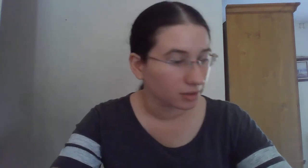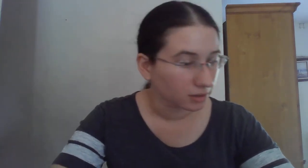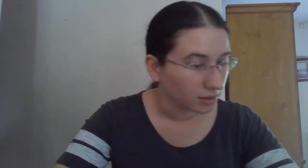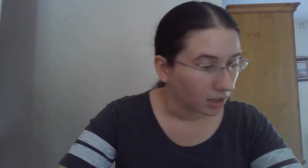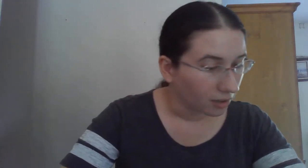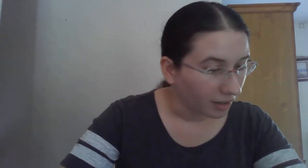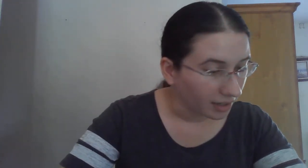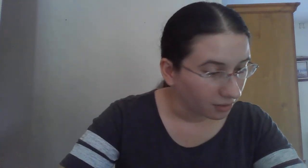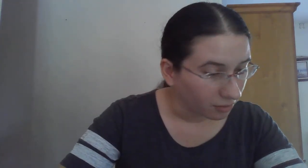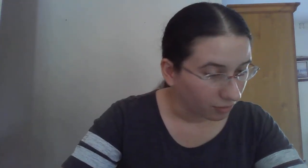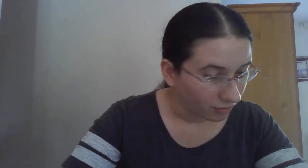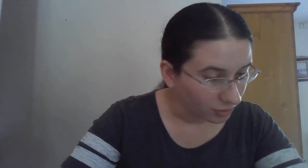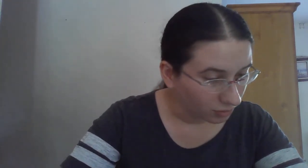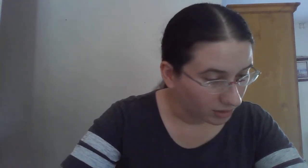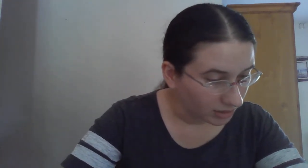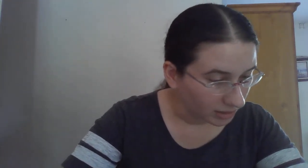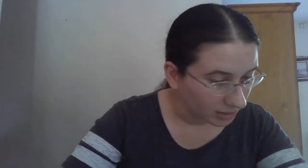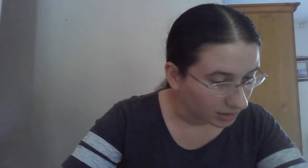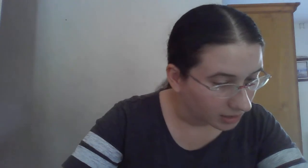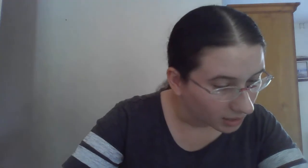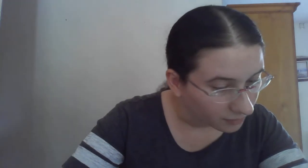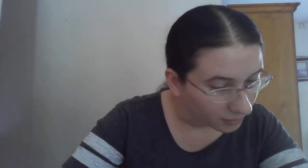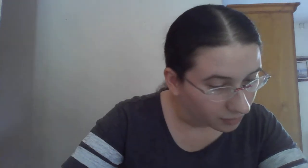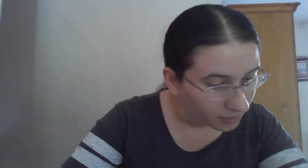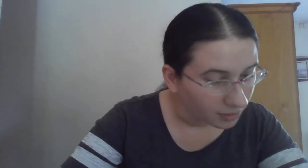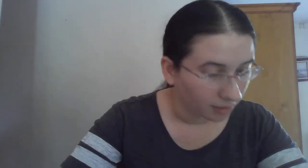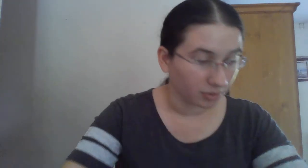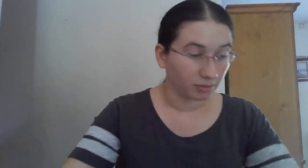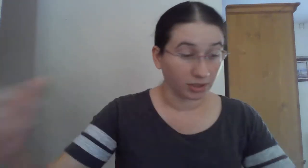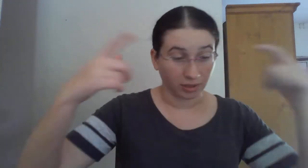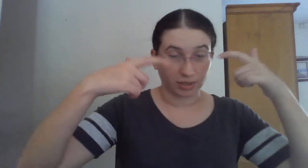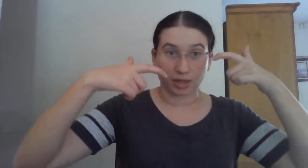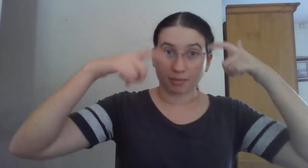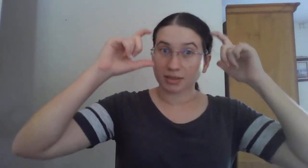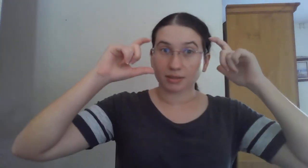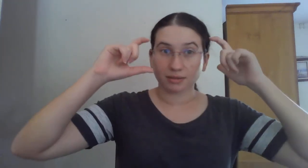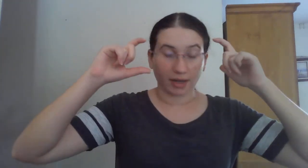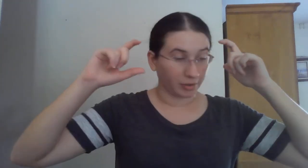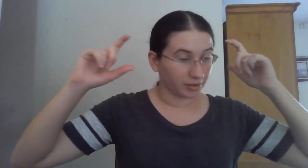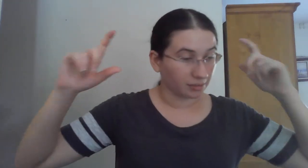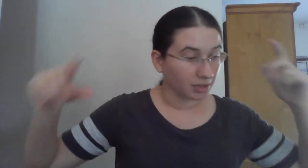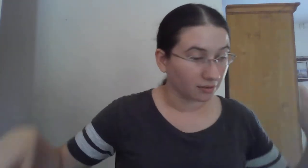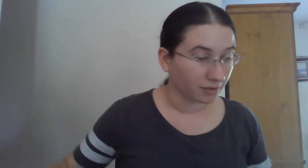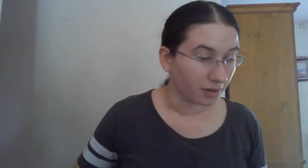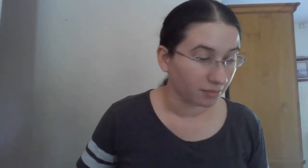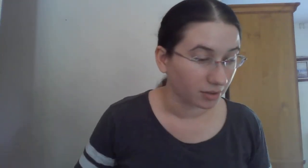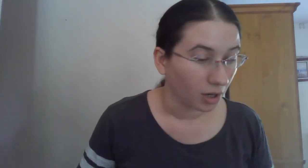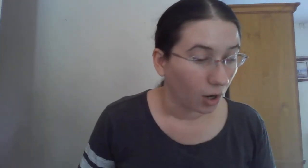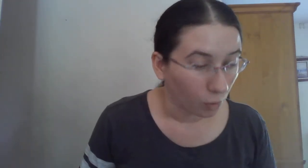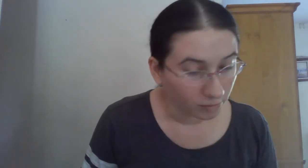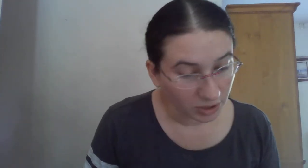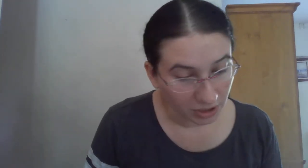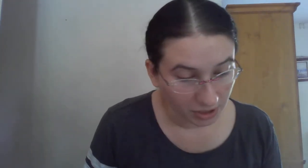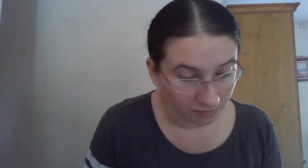words, right? The first one is telephone number, which is the topic. Eyebrows up. Telephone number, woman she give